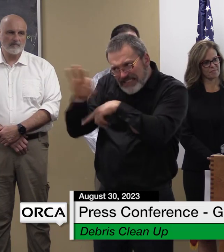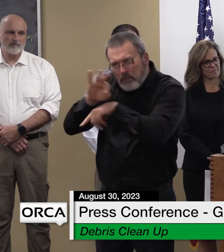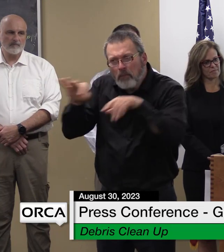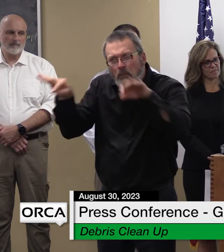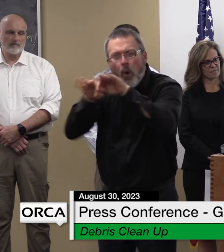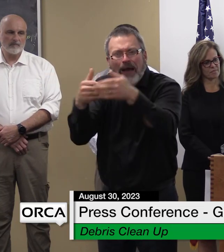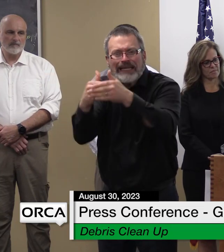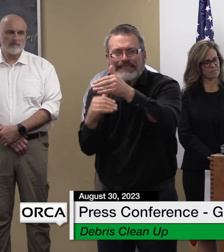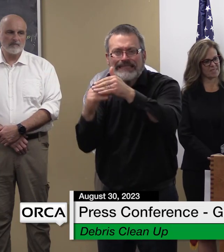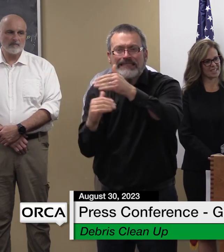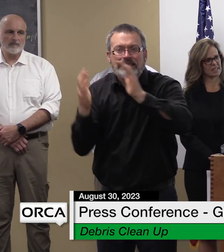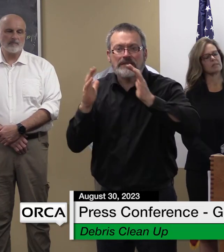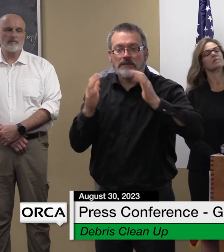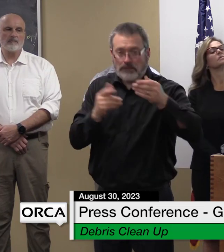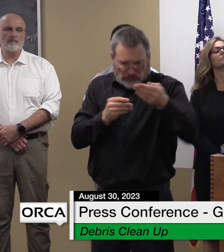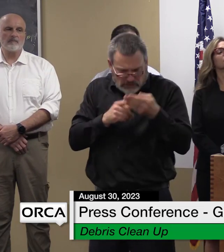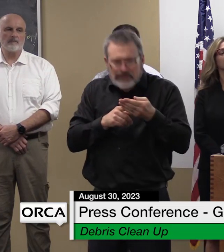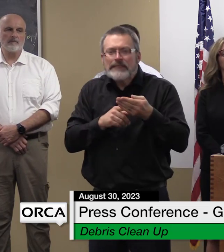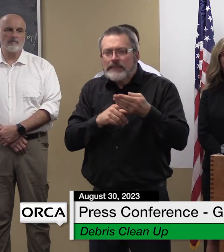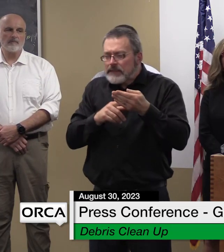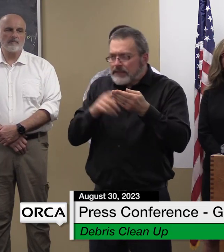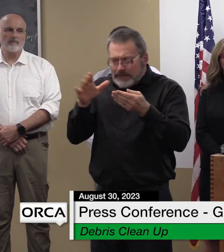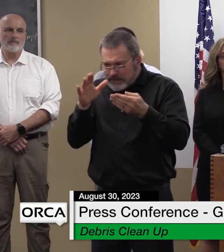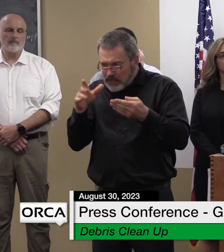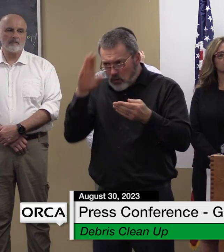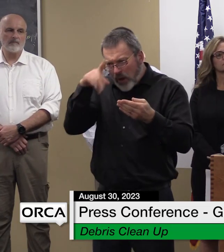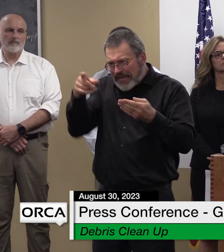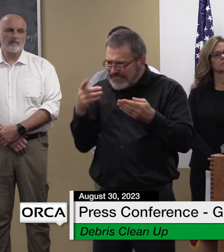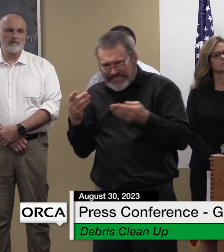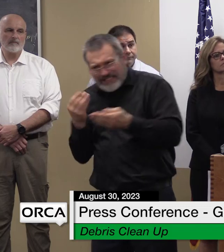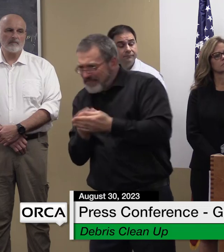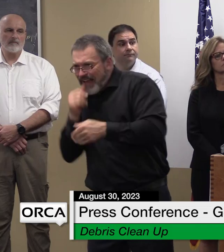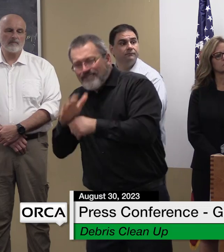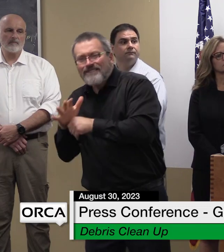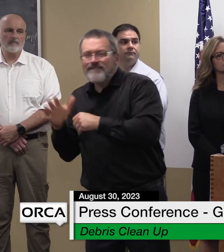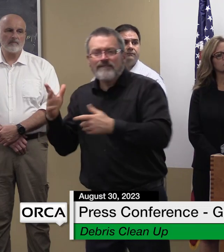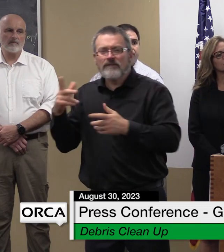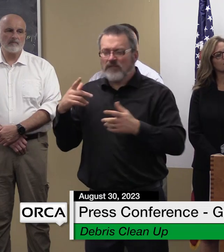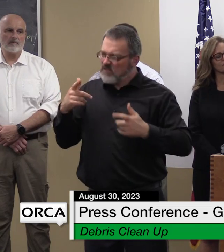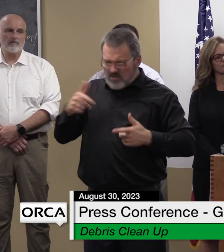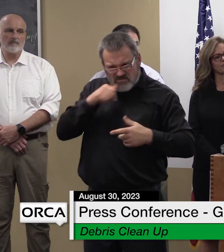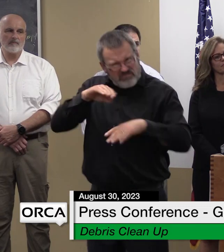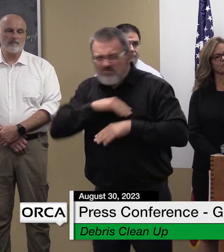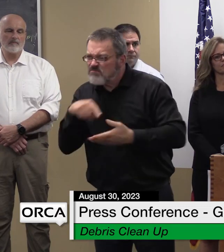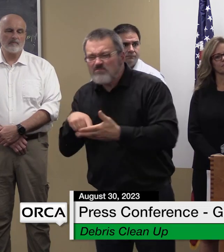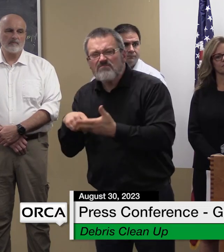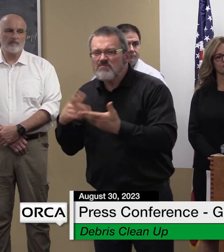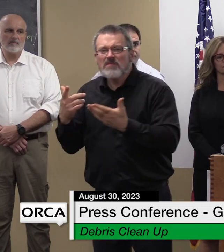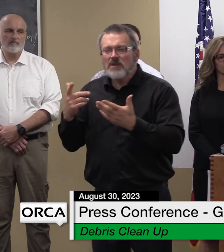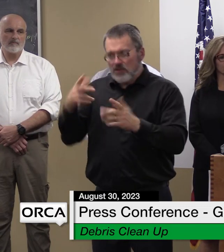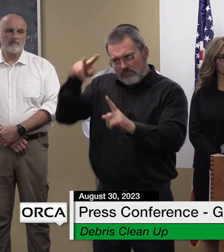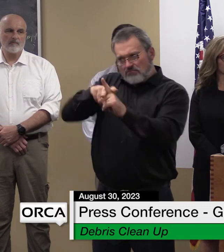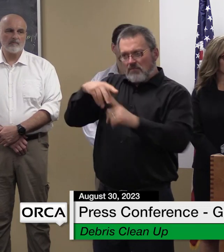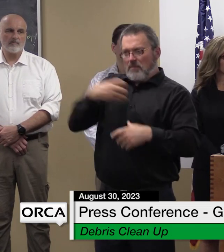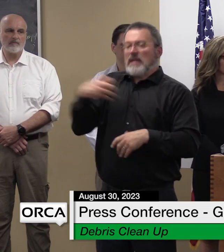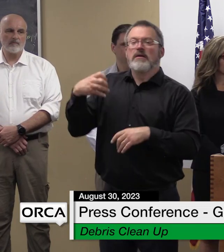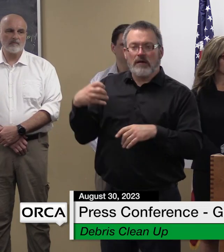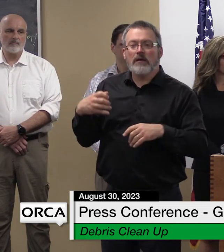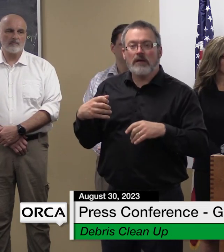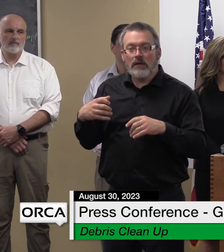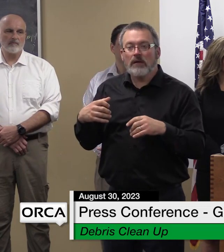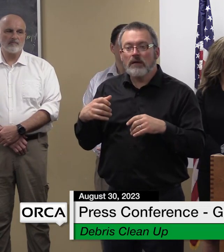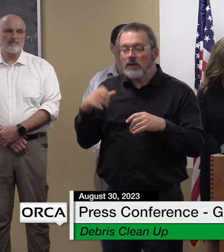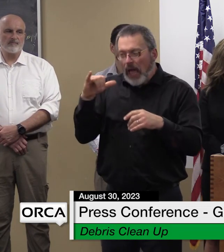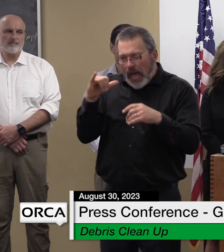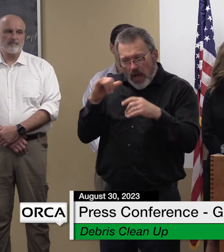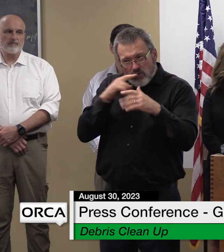this, or this is how much money we're giving you for your HVAC system, and they want to appeal that, they have 60 days from when they get